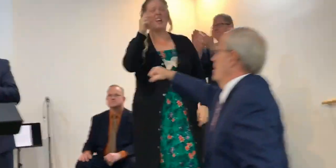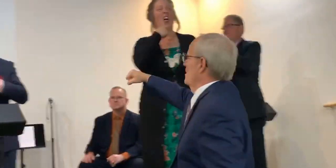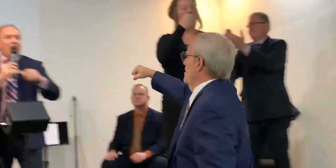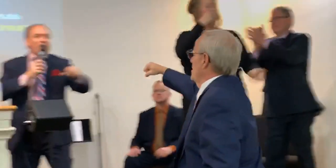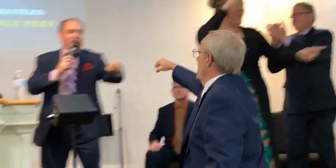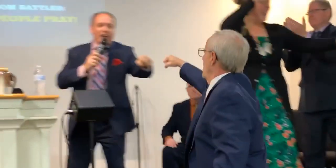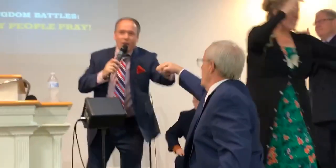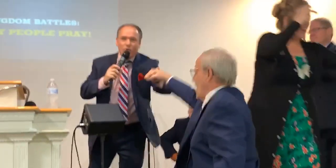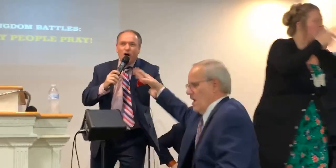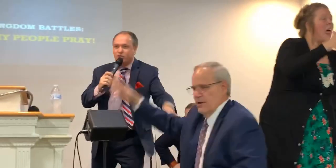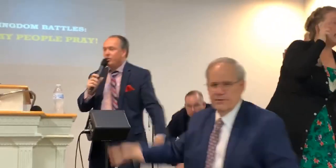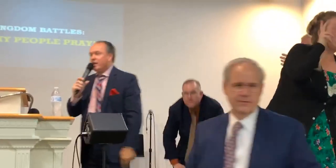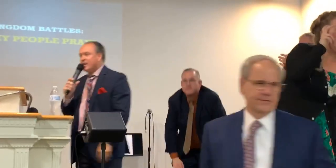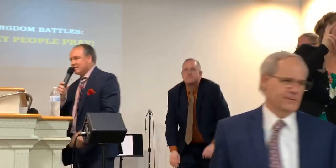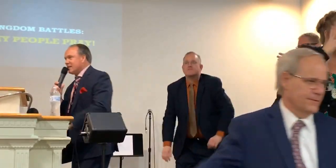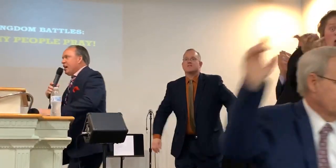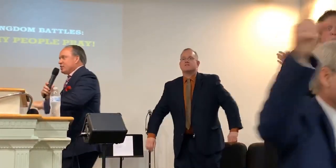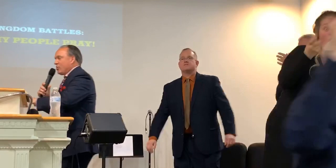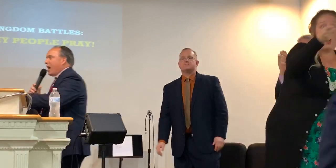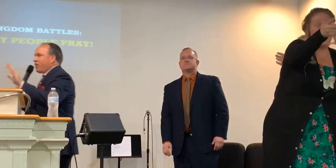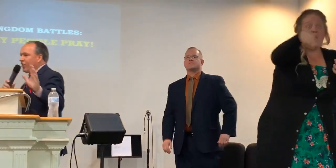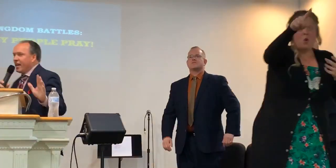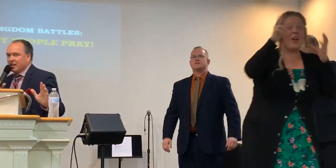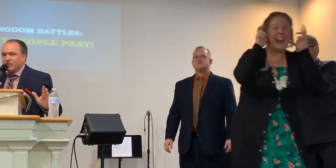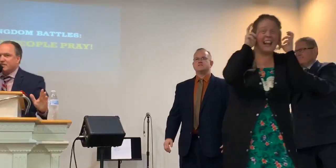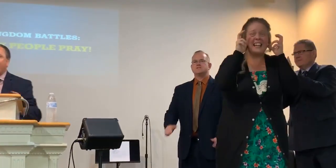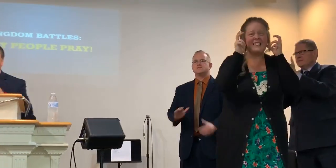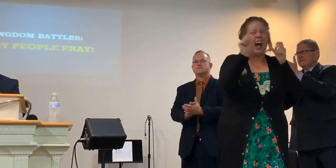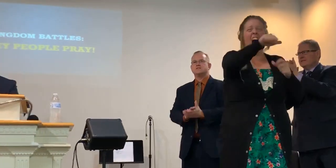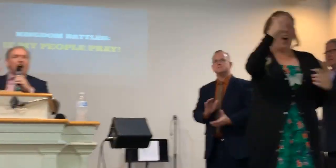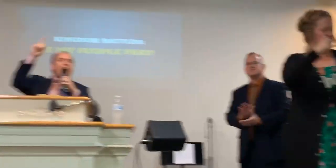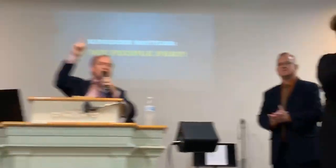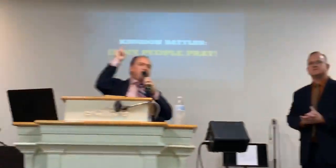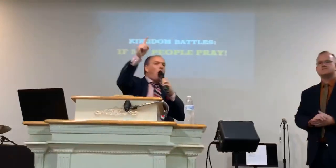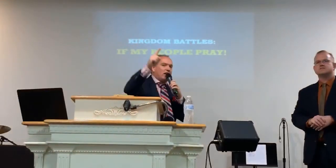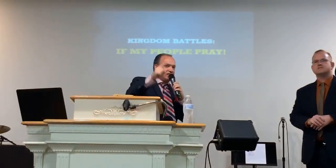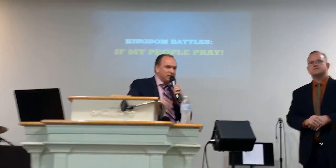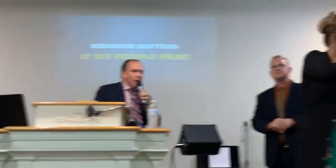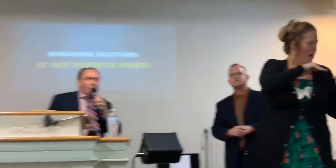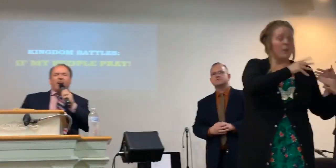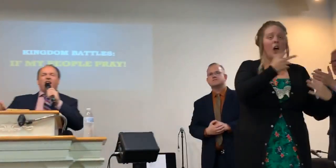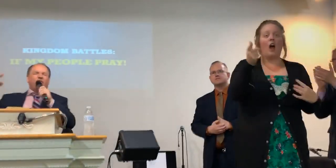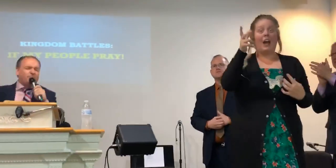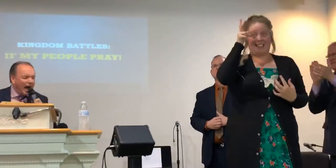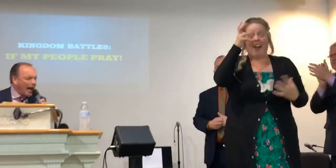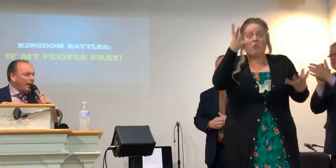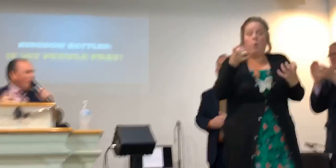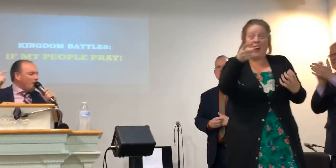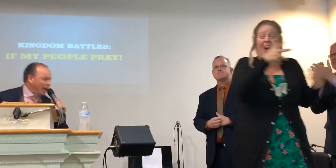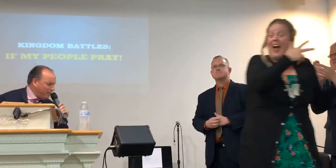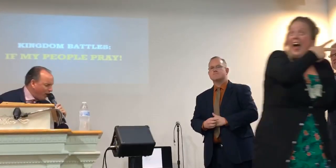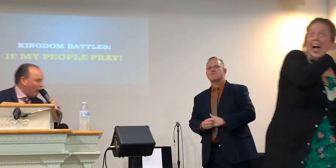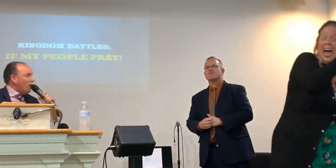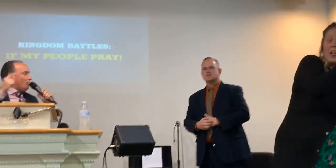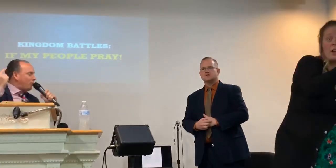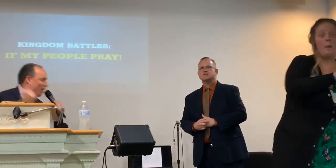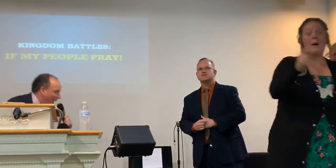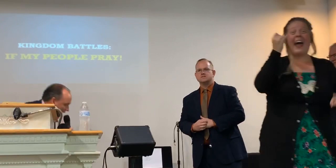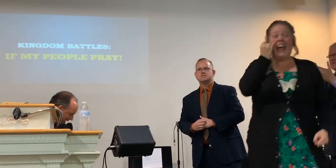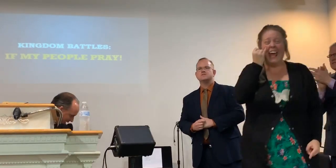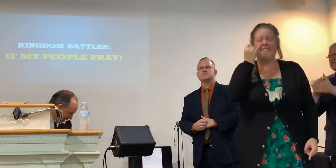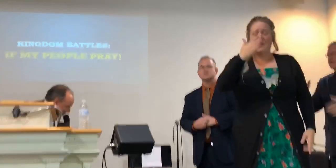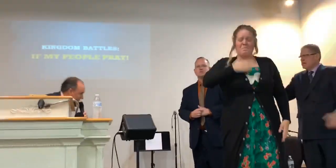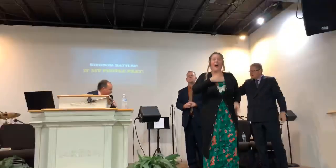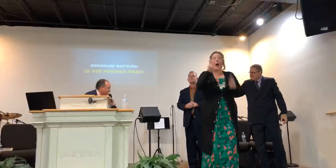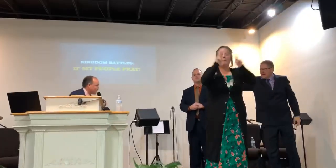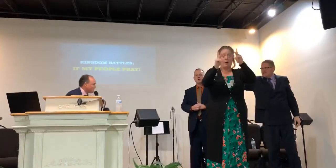the world. The enemy wants you to listen to other things besides God's voice. But if my people